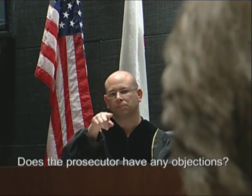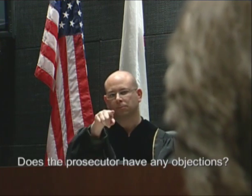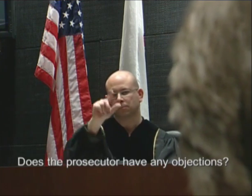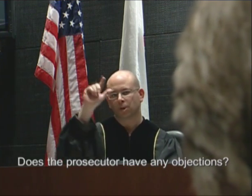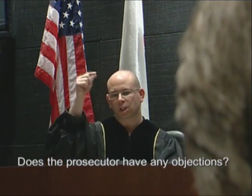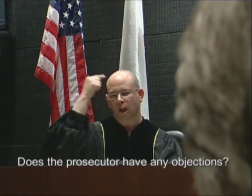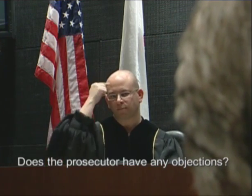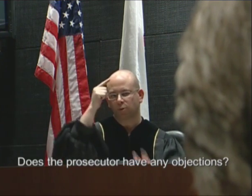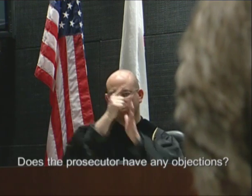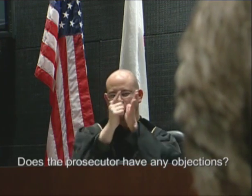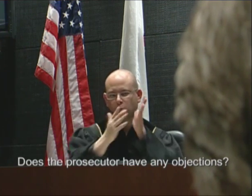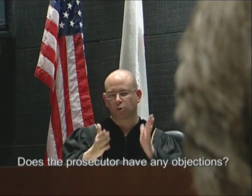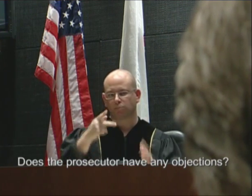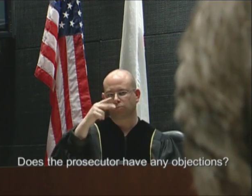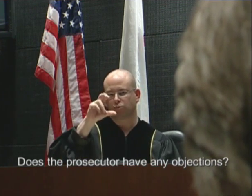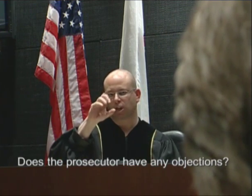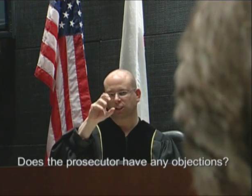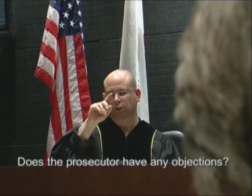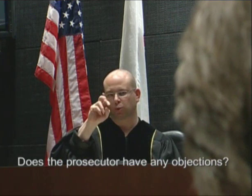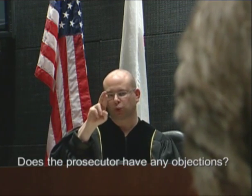Does the prosecutor have any objections?